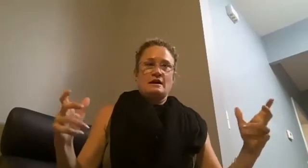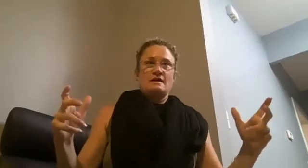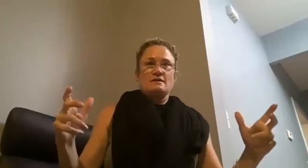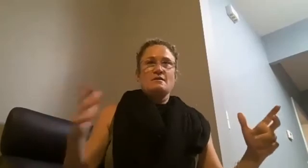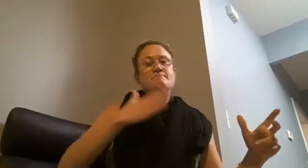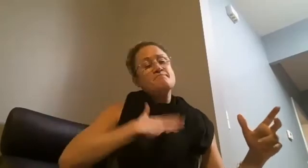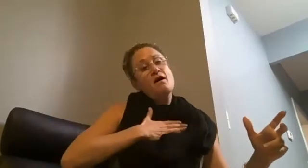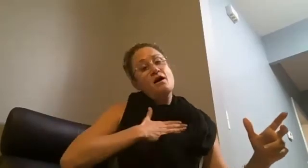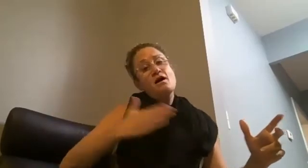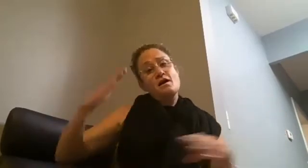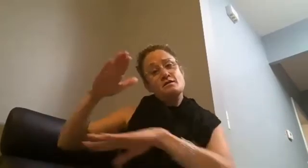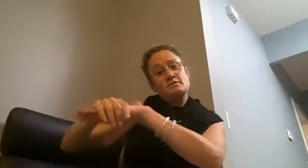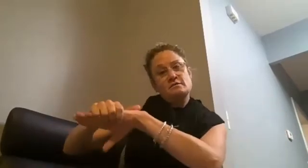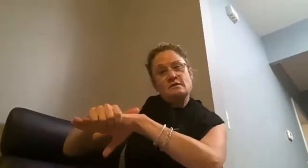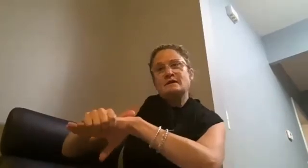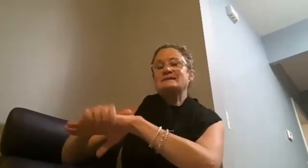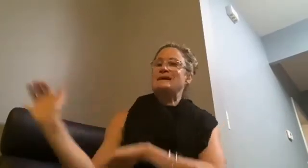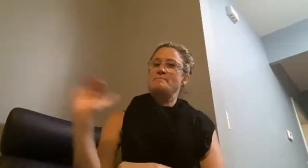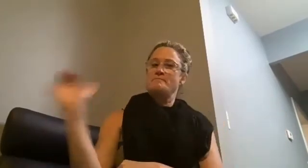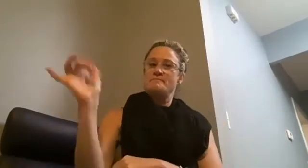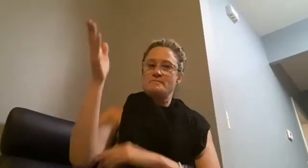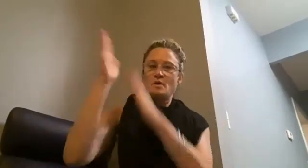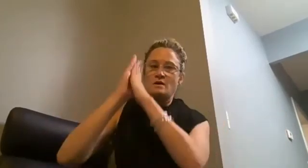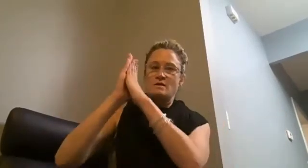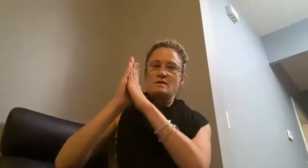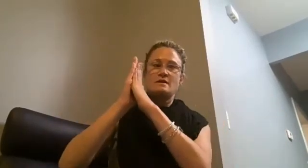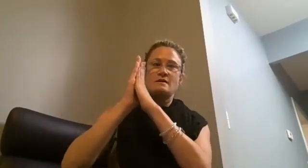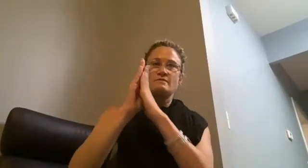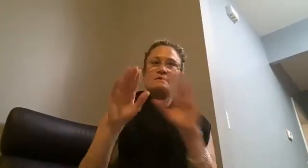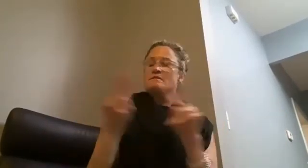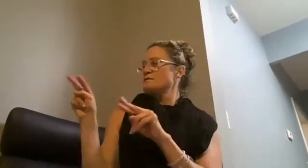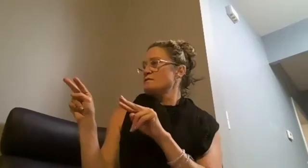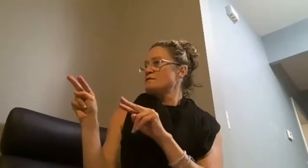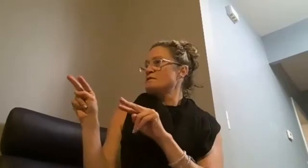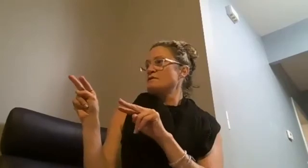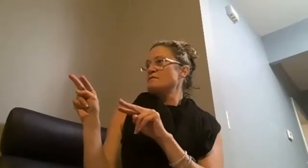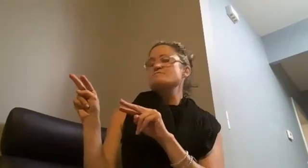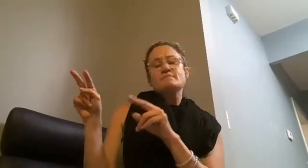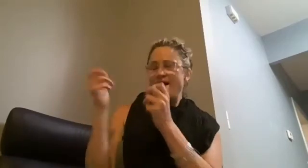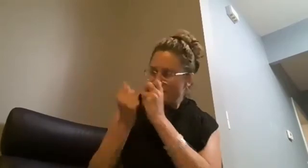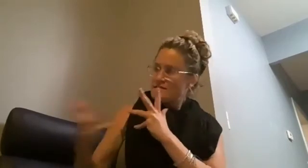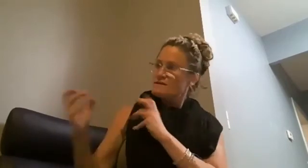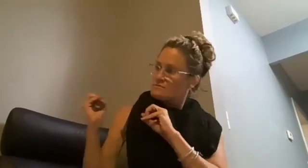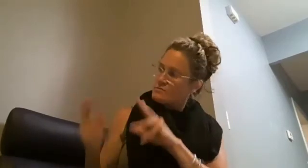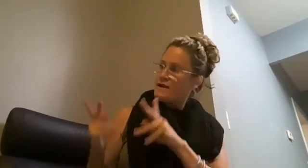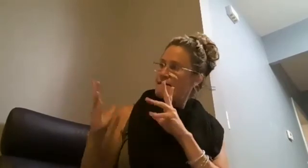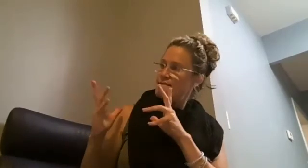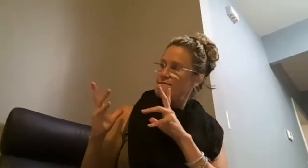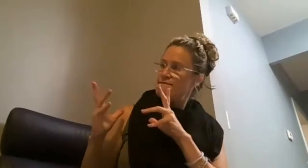her hand and said the prayer with her. And at the end, turned to her and said, everything's going to be okay. And then smiled like a maniac.